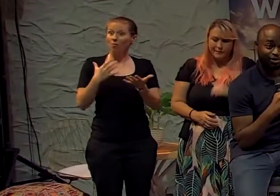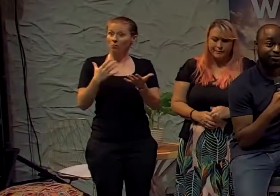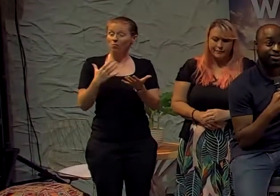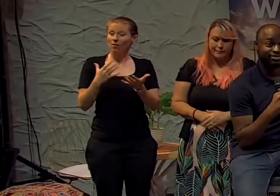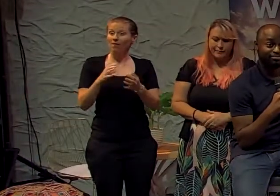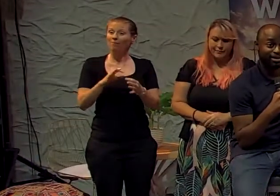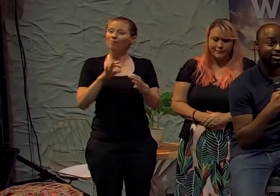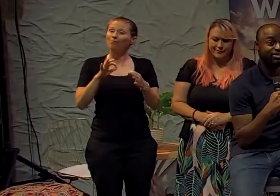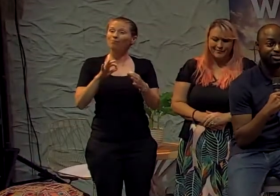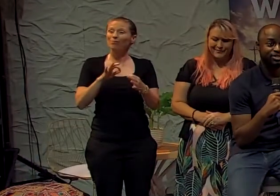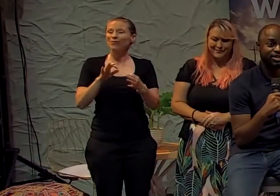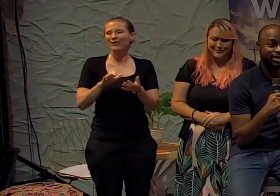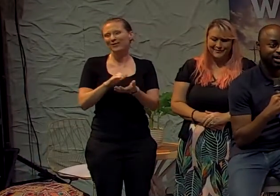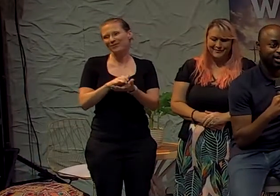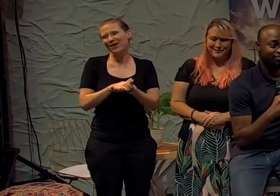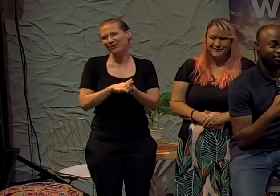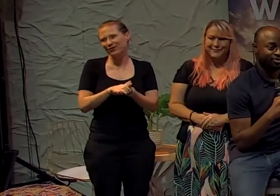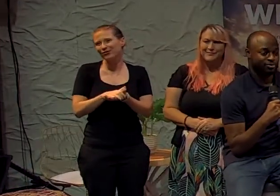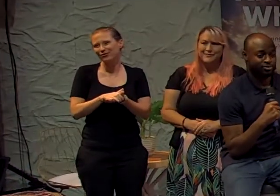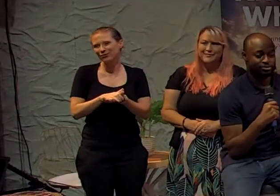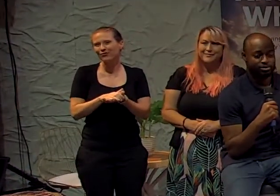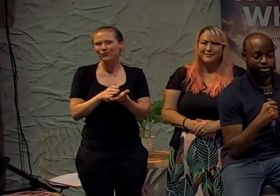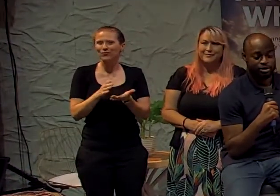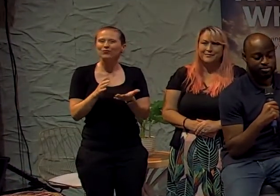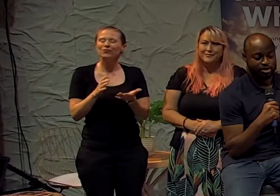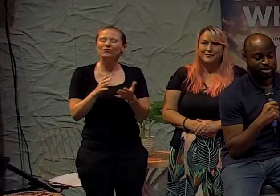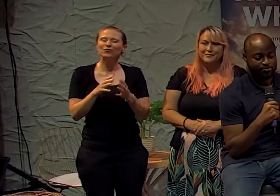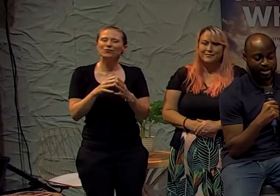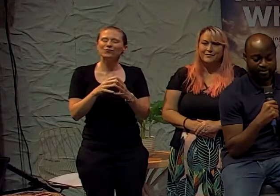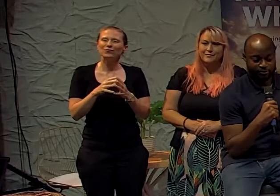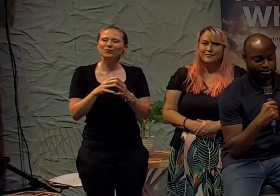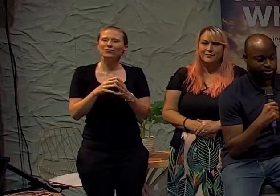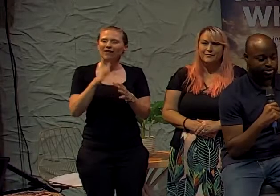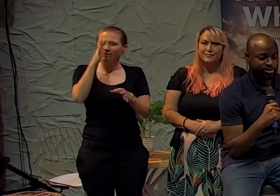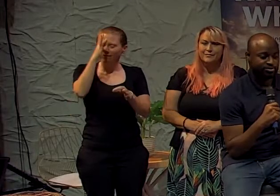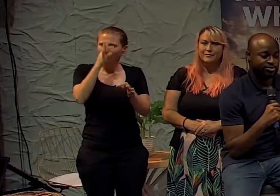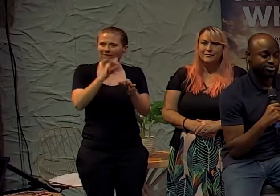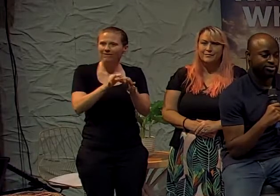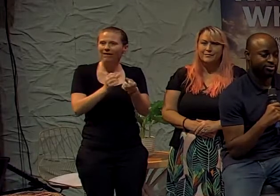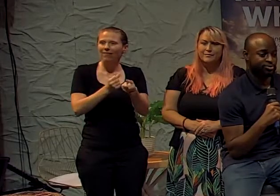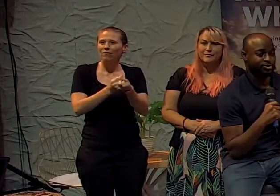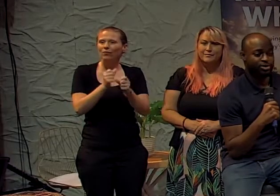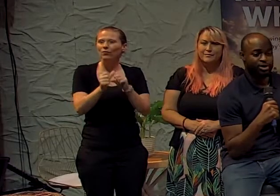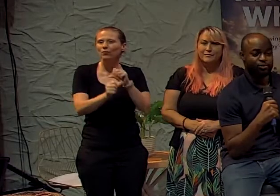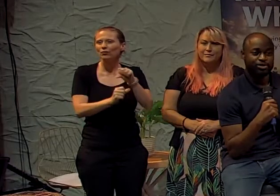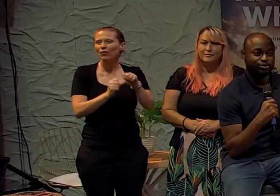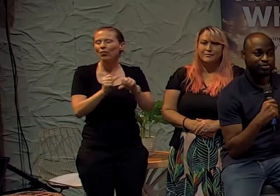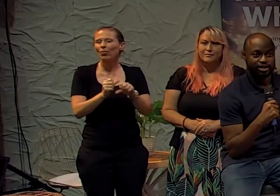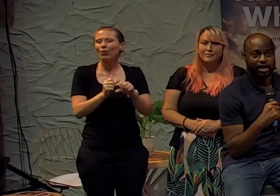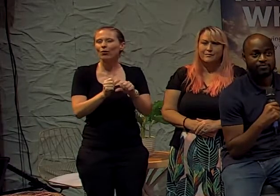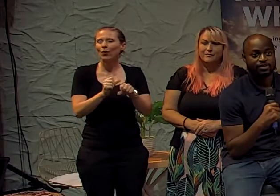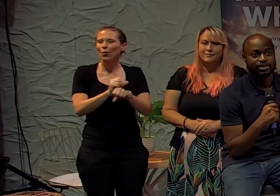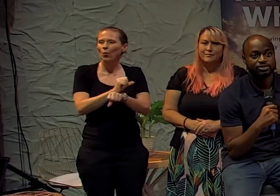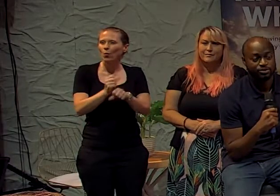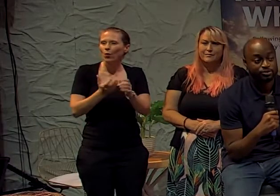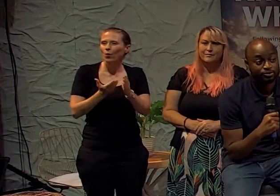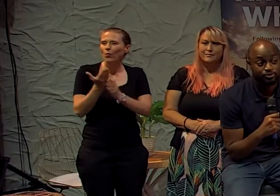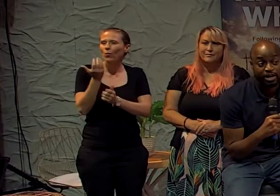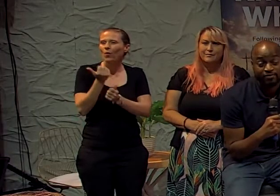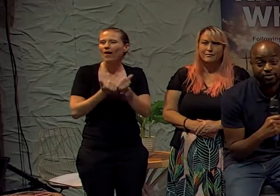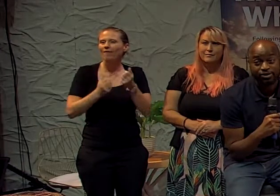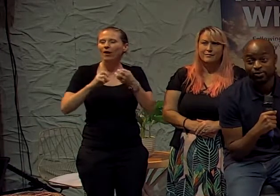the perfect marriage, to be faithful to each other, to work through every conflict,